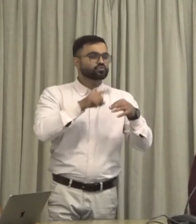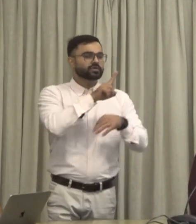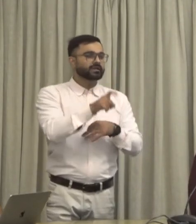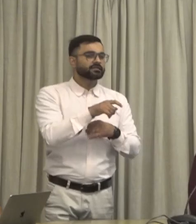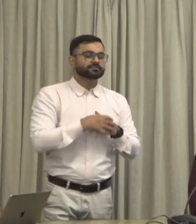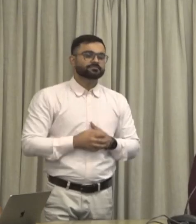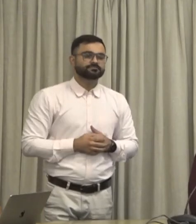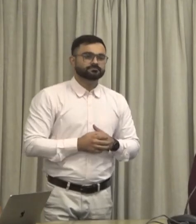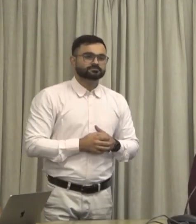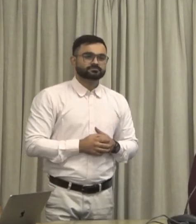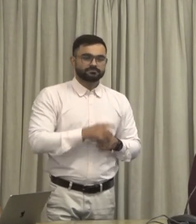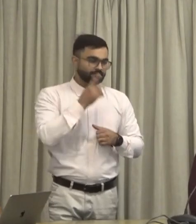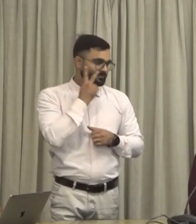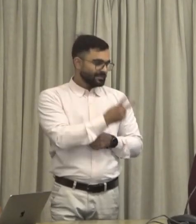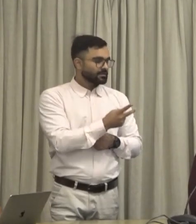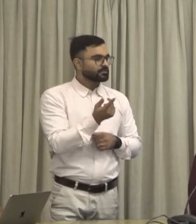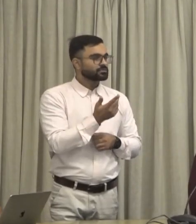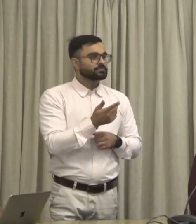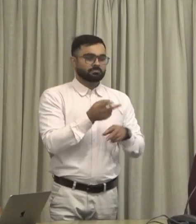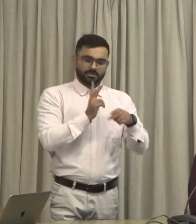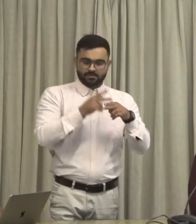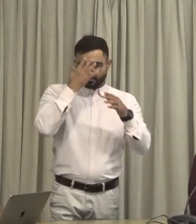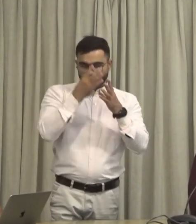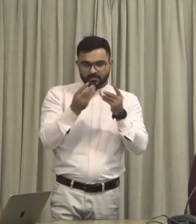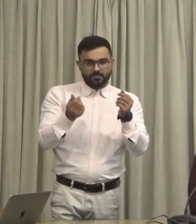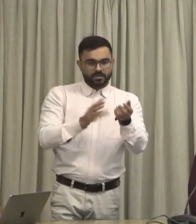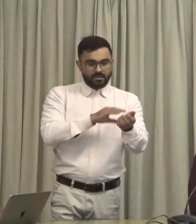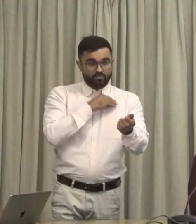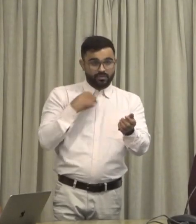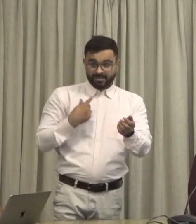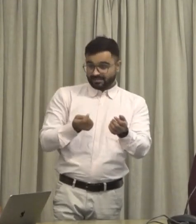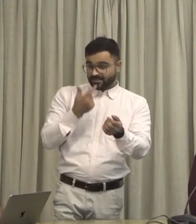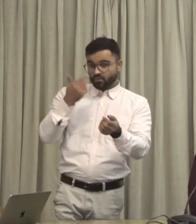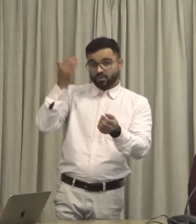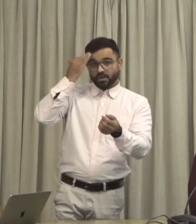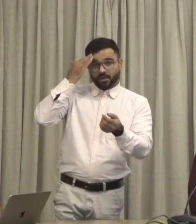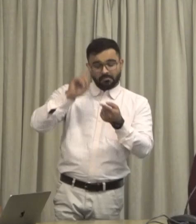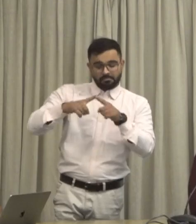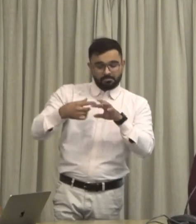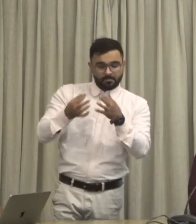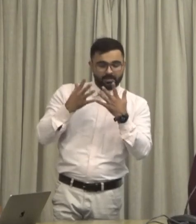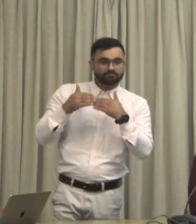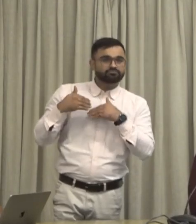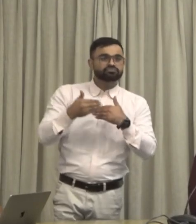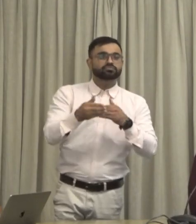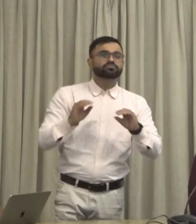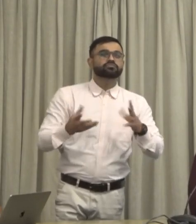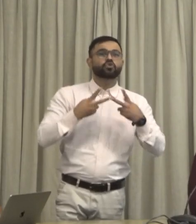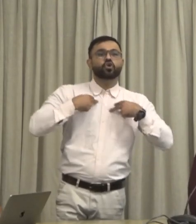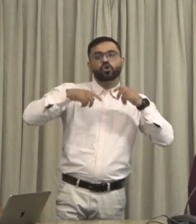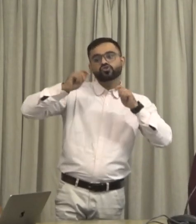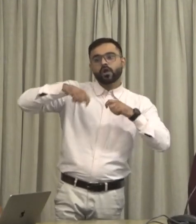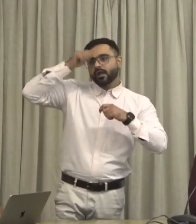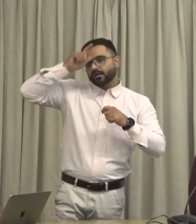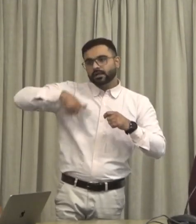question that, I mean, it seems to be the province of medical knowledge and expertise, how did that end up in the courts in India,